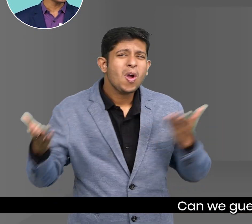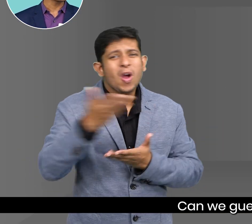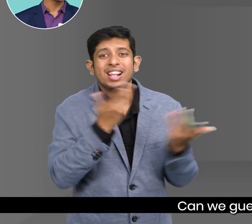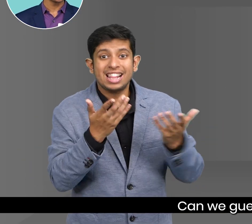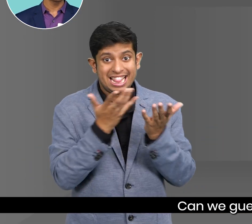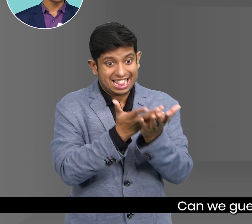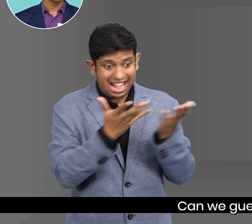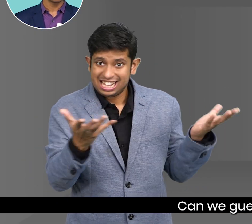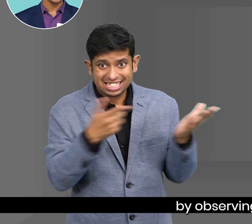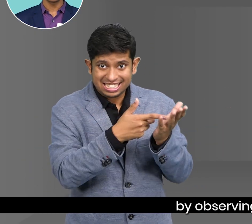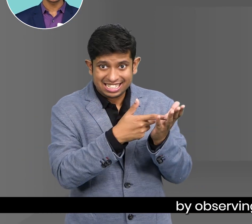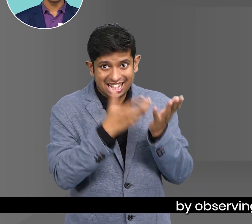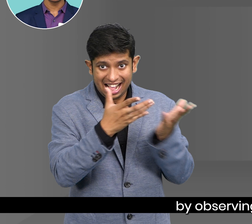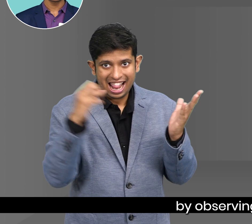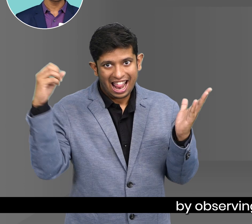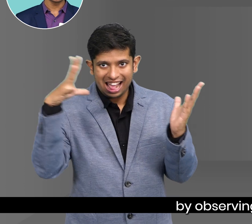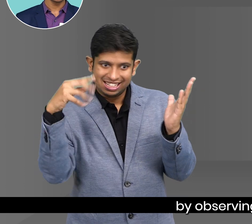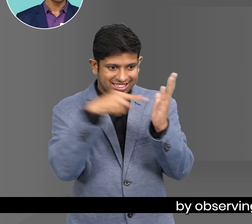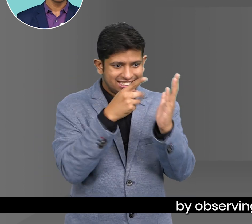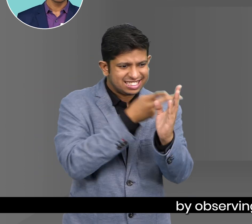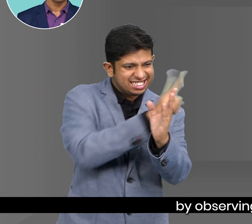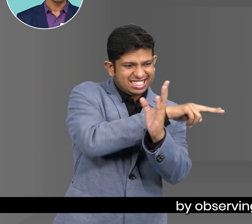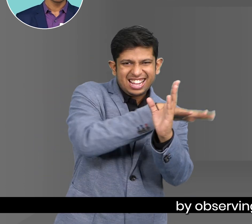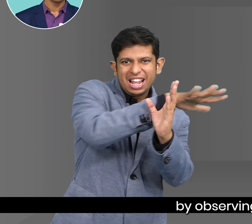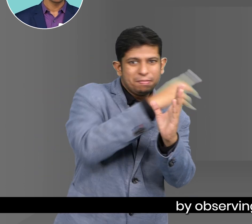Can we guess the object by observing its shadow?